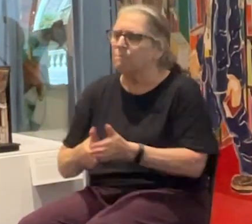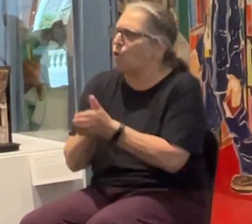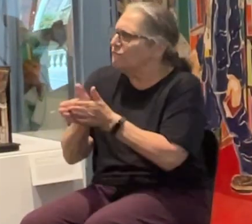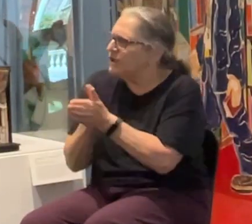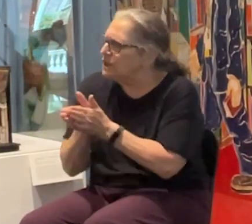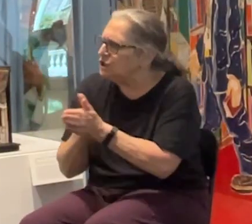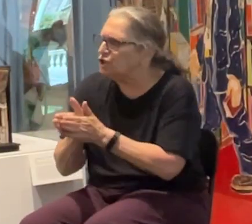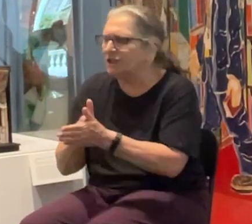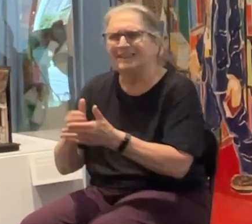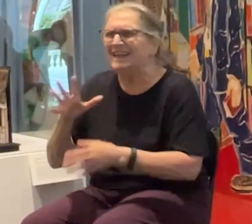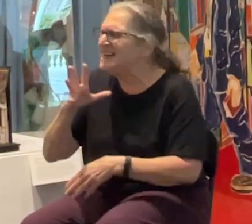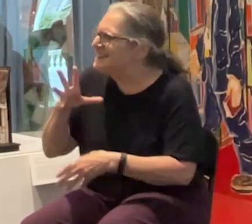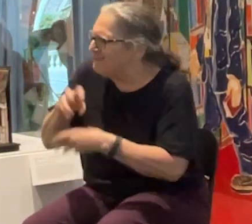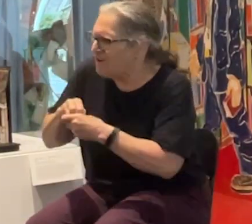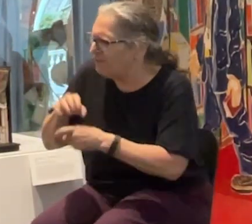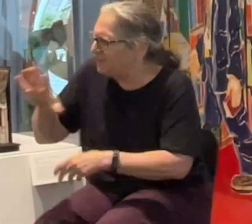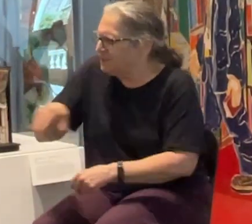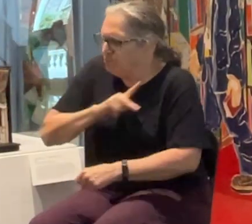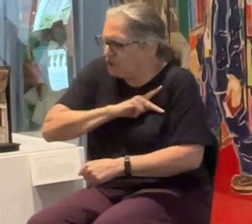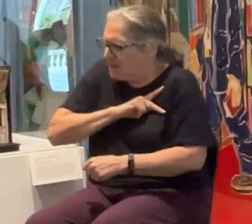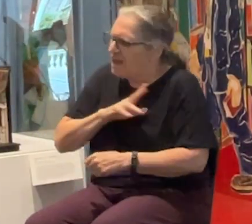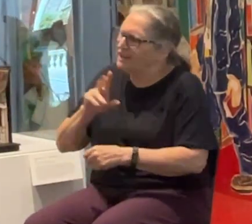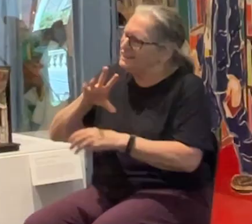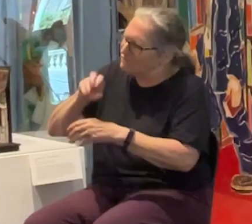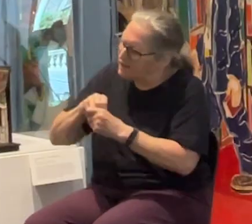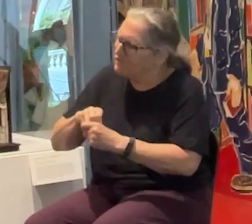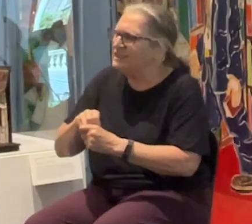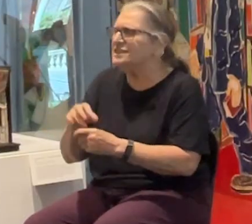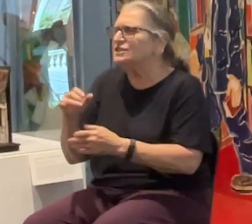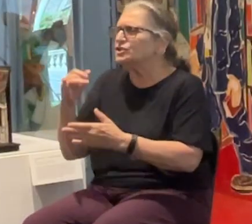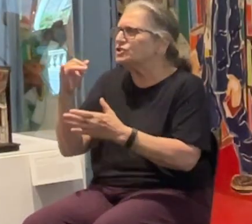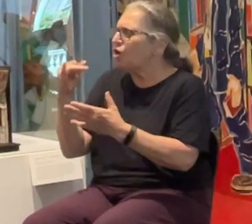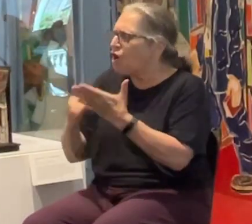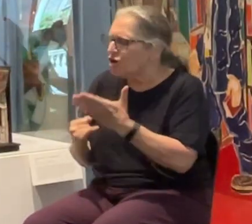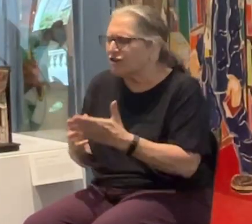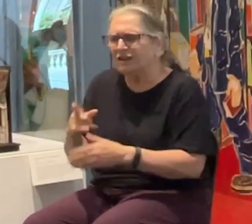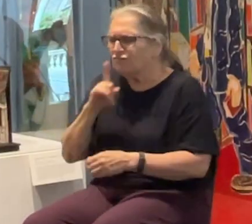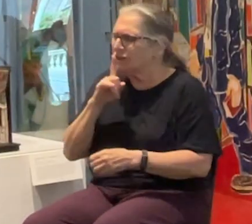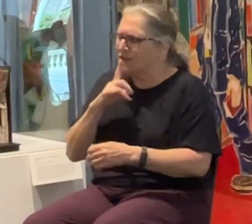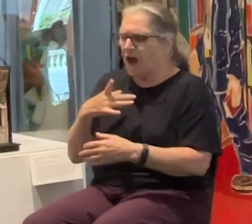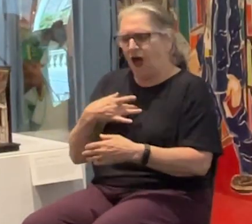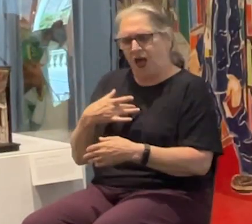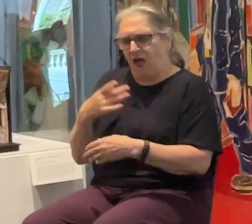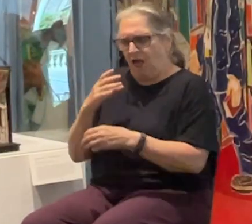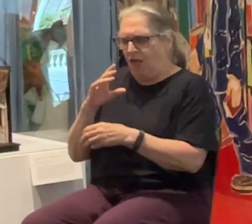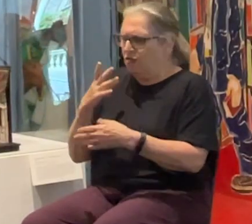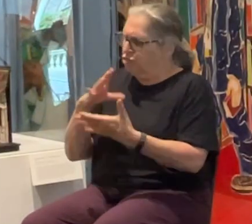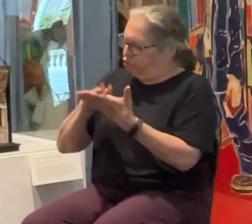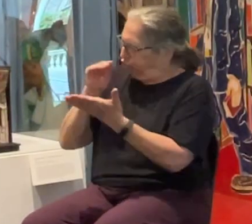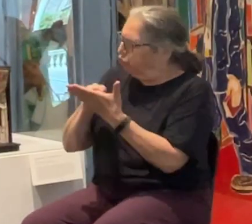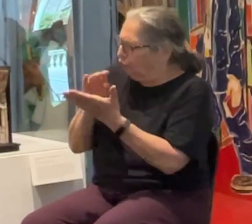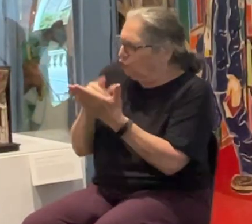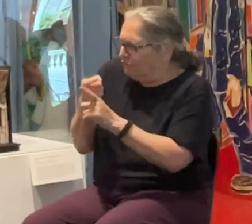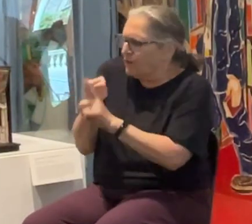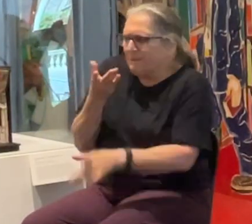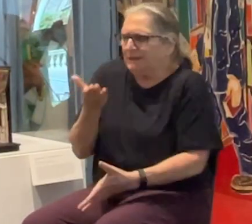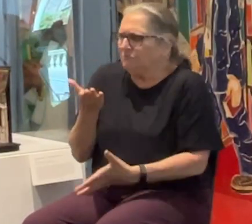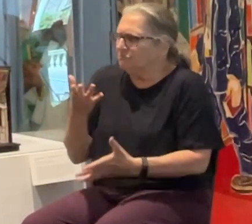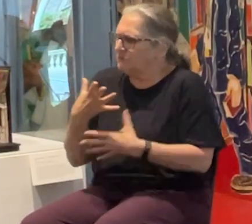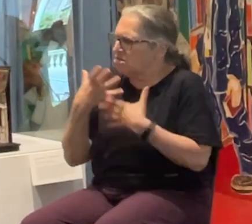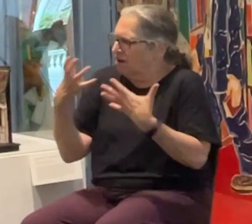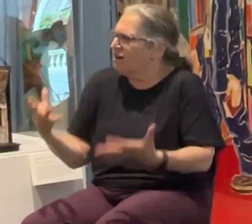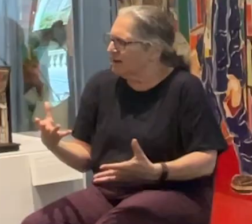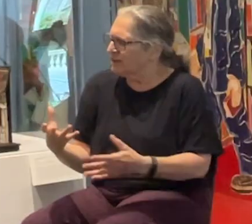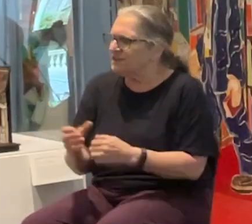his personality, in his work, and that I got to participate in and kind of learn how to do from him in a lot of ways.